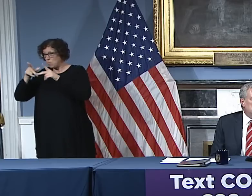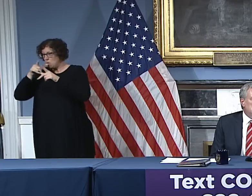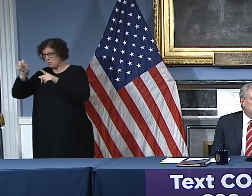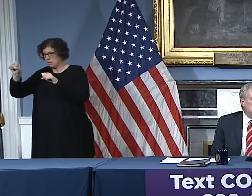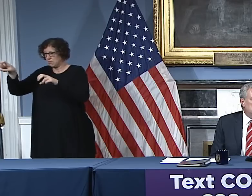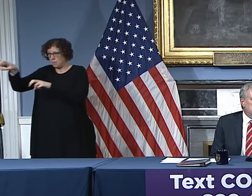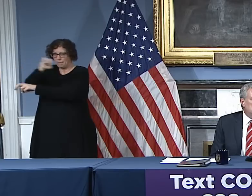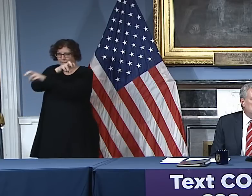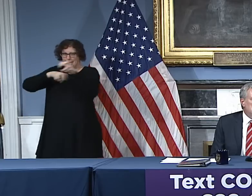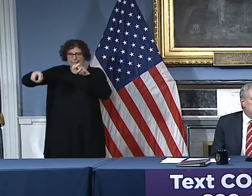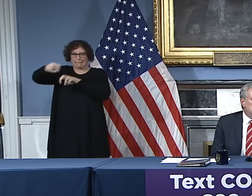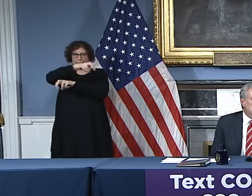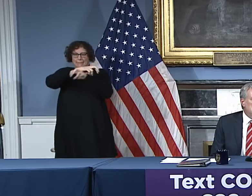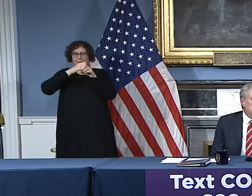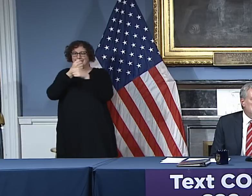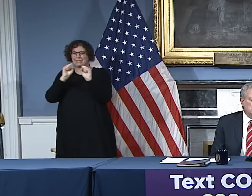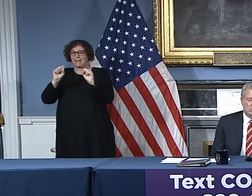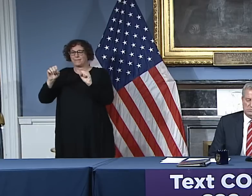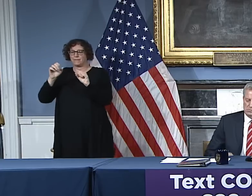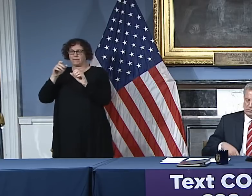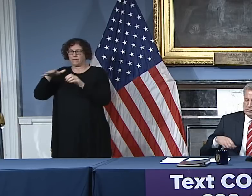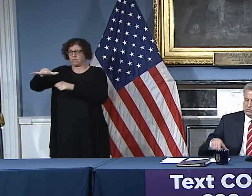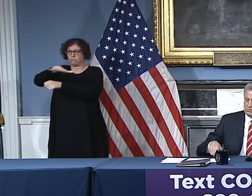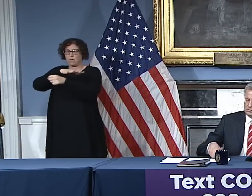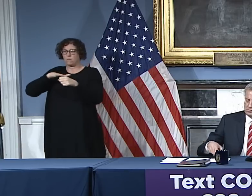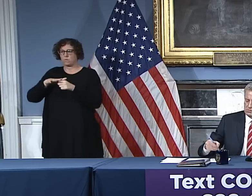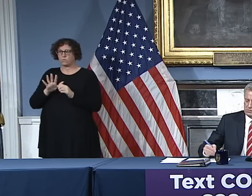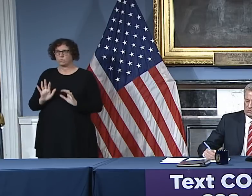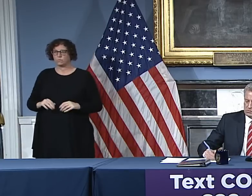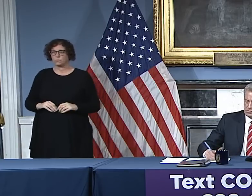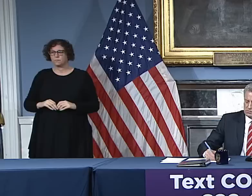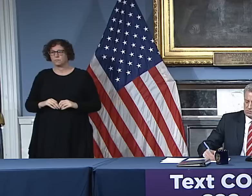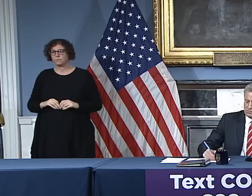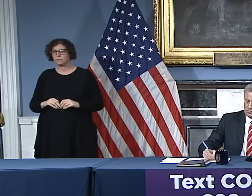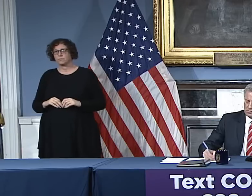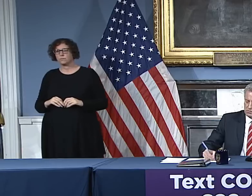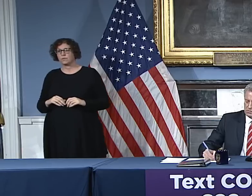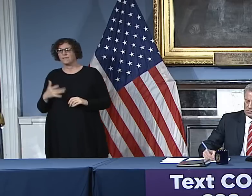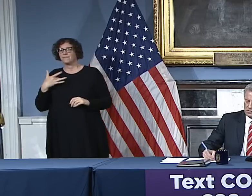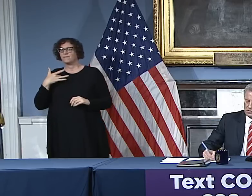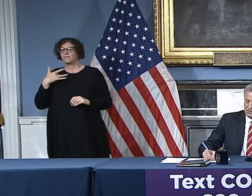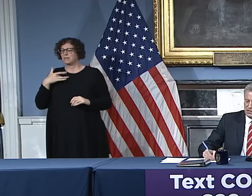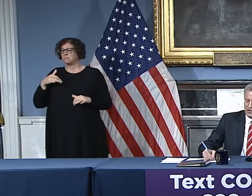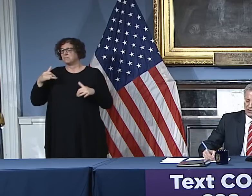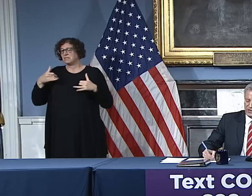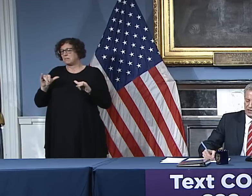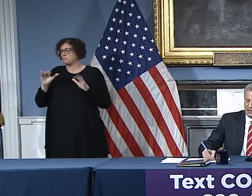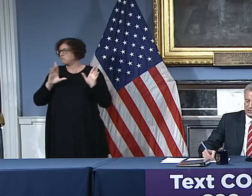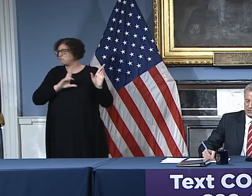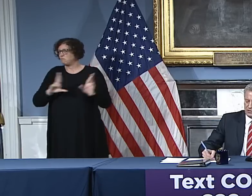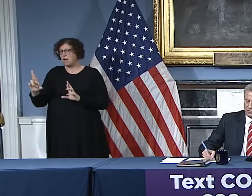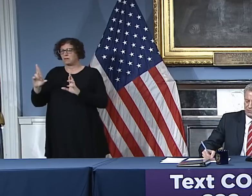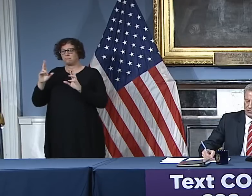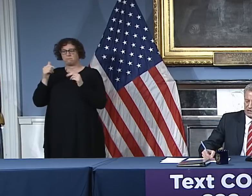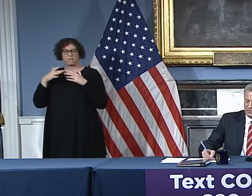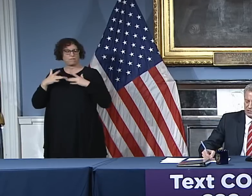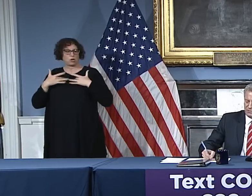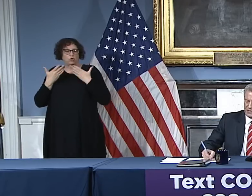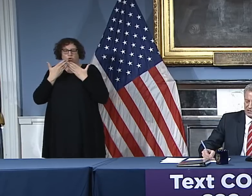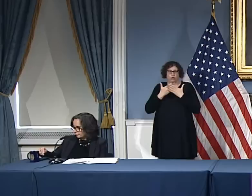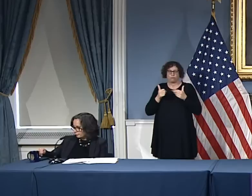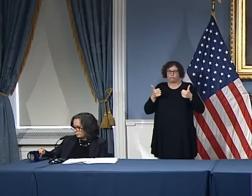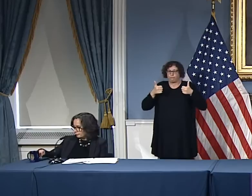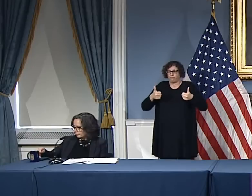eventualities. So I think that we are in a good place still, and the planning is literally ongoing hour by hour. The other thing I just, before